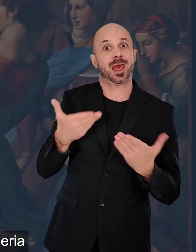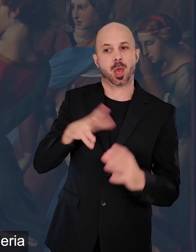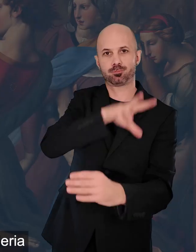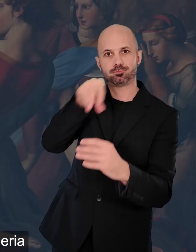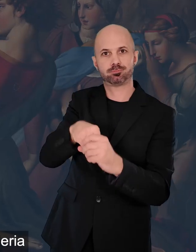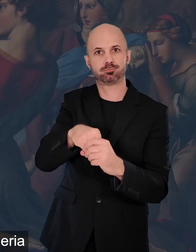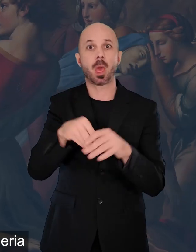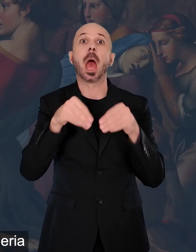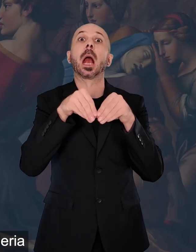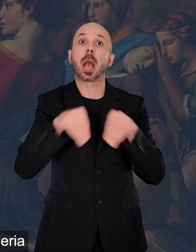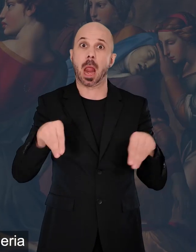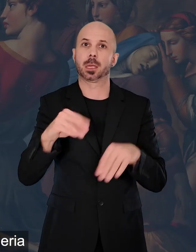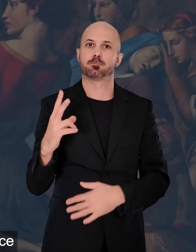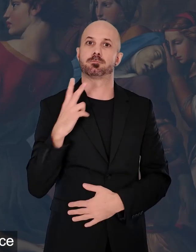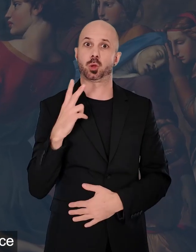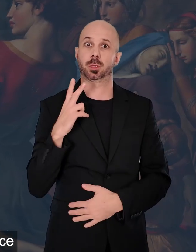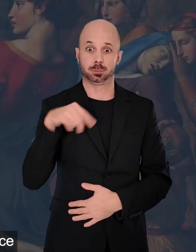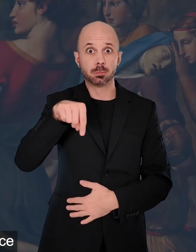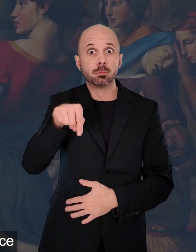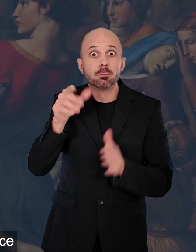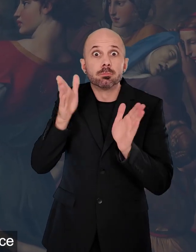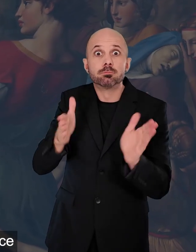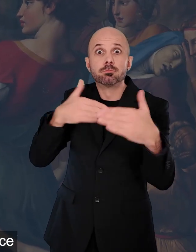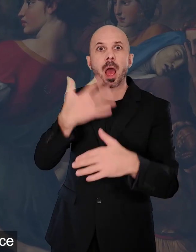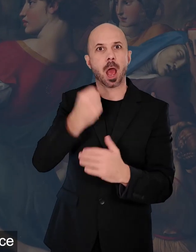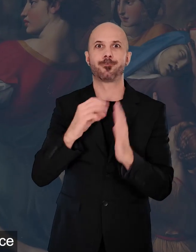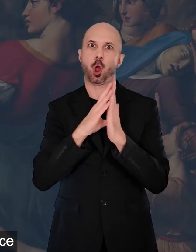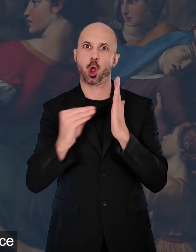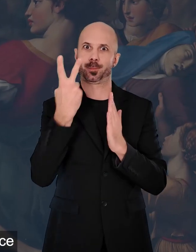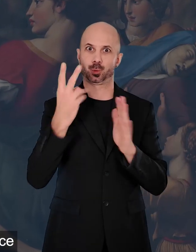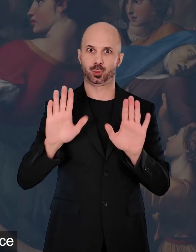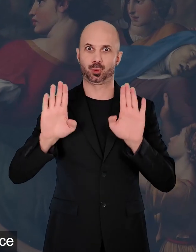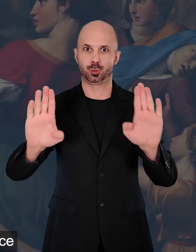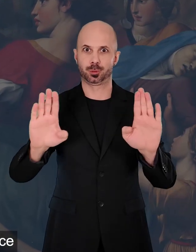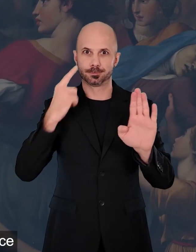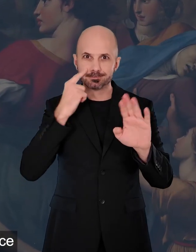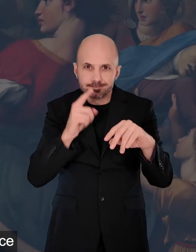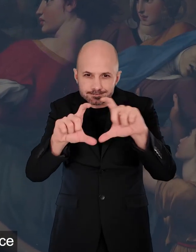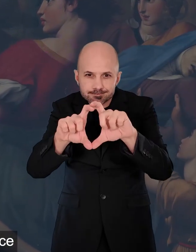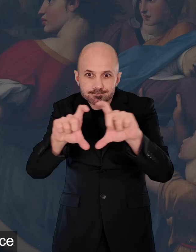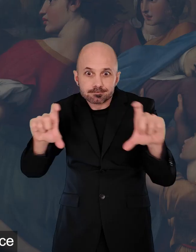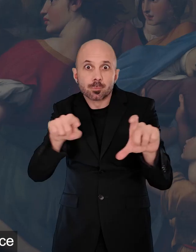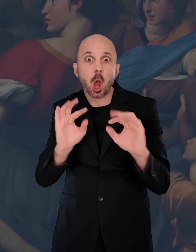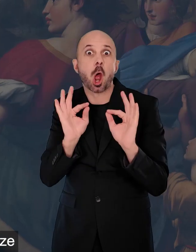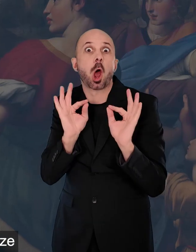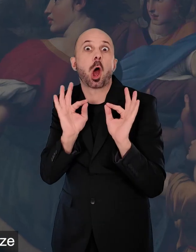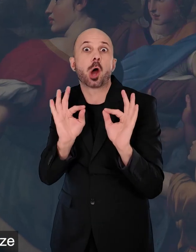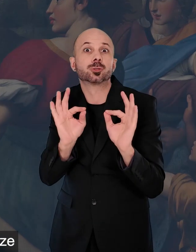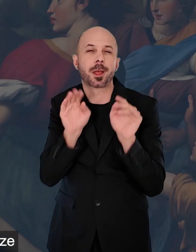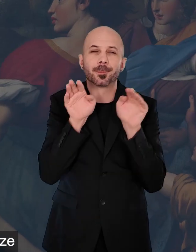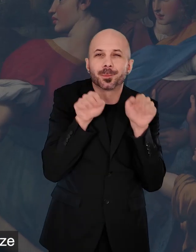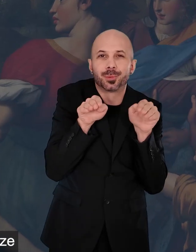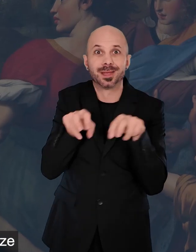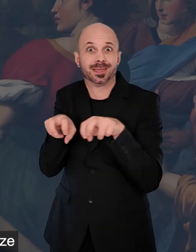display in the Galleria Borghese. Two copies of the masterpiece are on display in this room, together